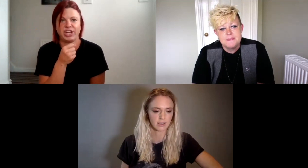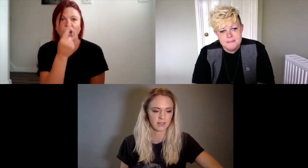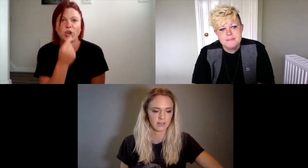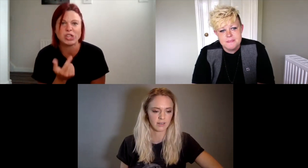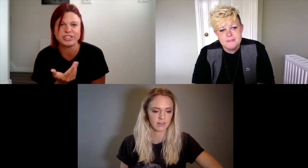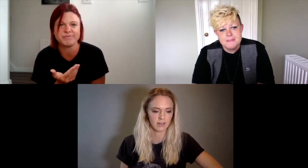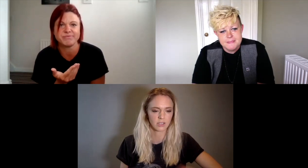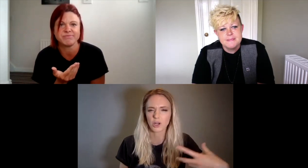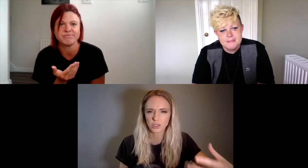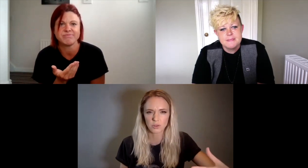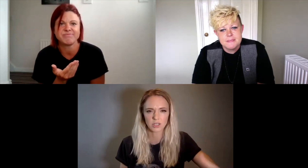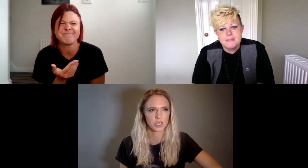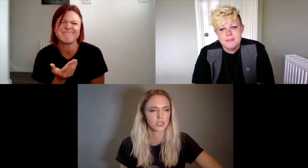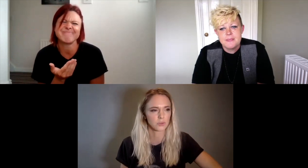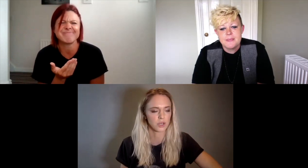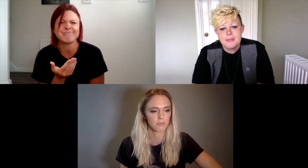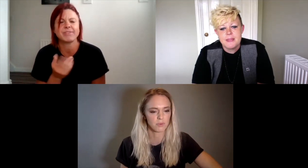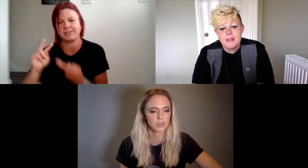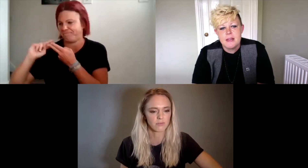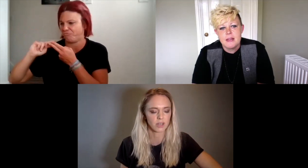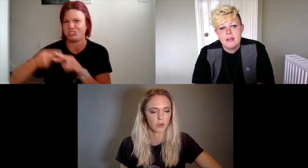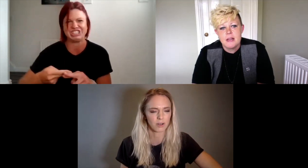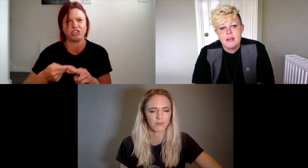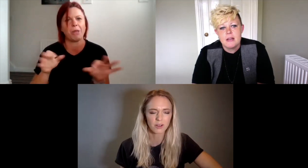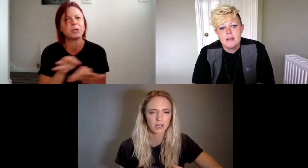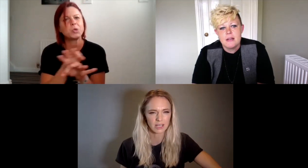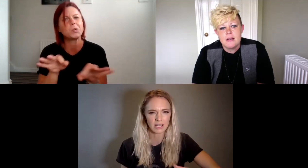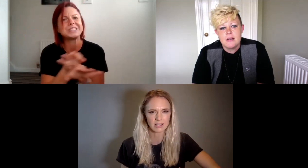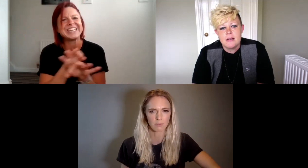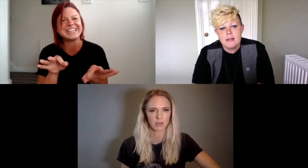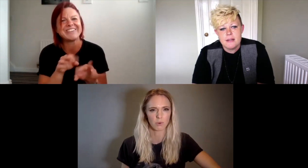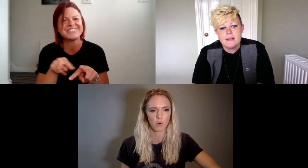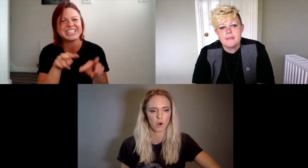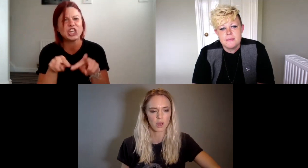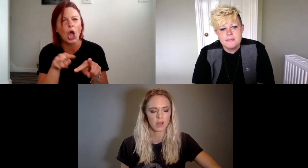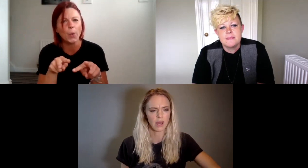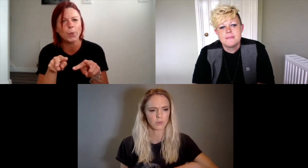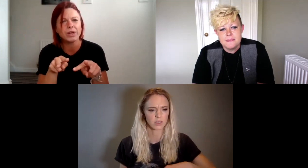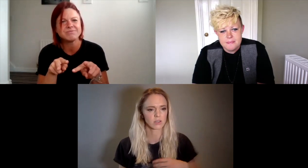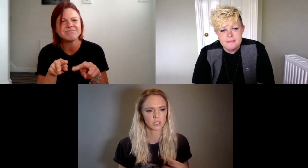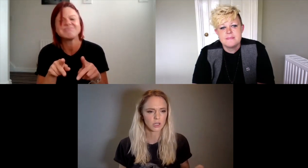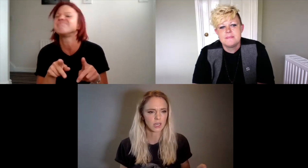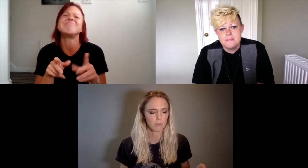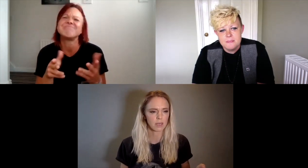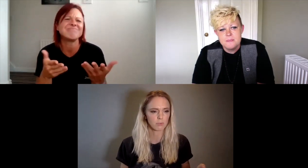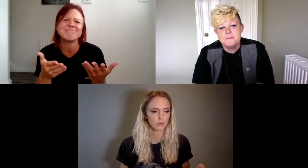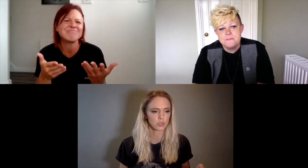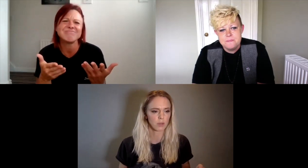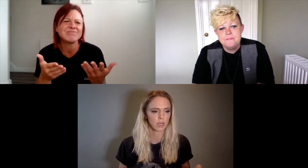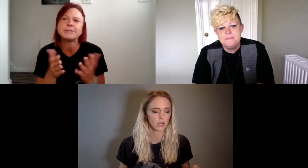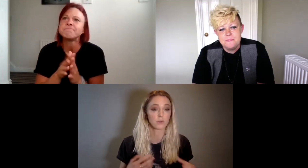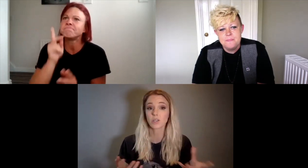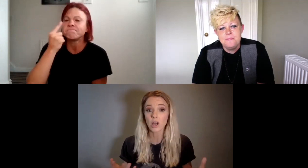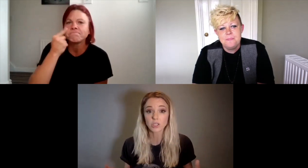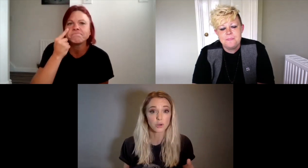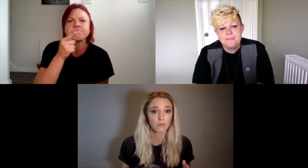and kind of do that traditional type of music video, but I felt like it needed something more. And when I started looking at people doing,